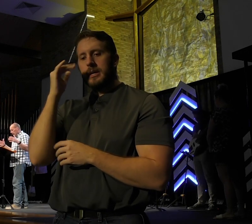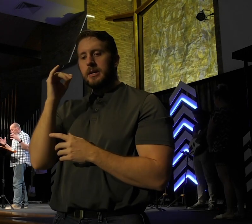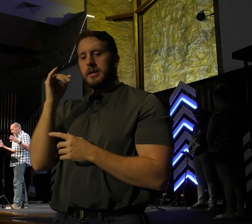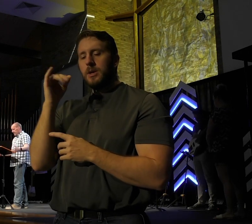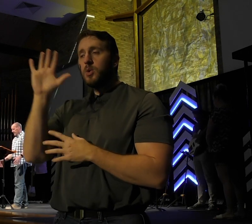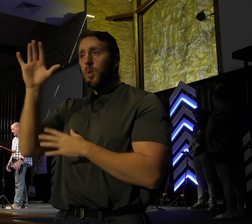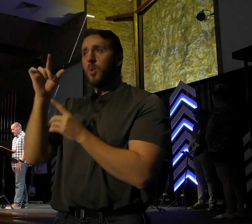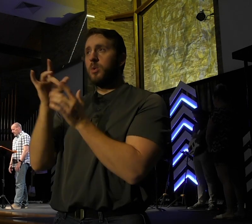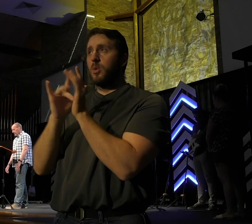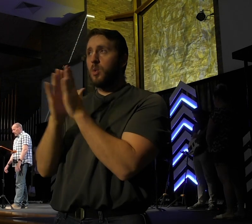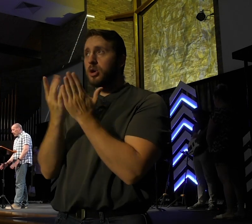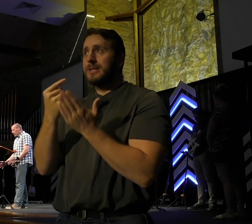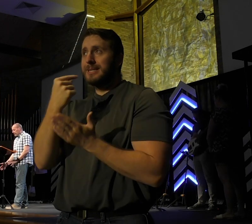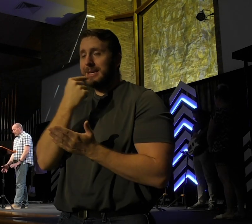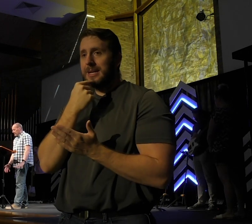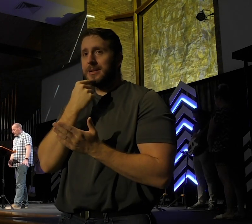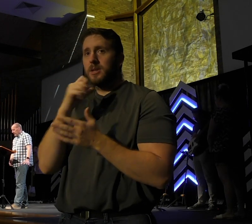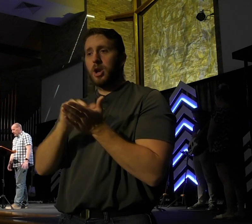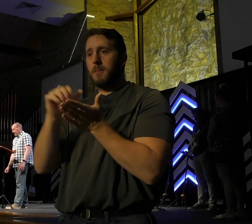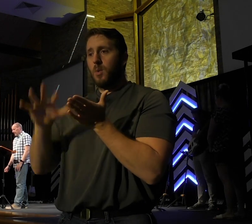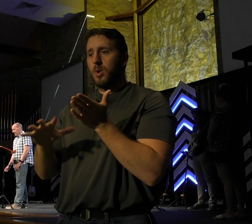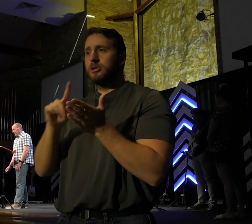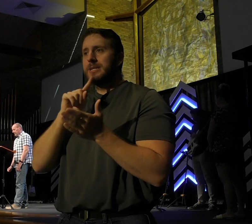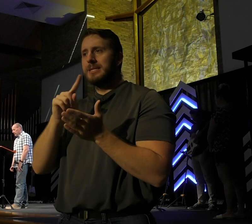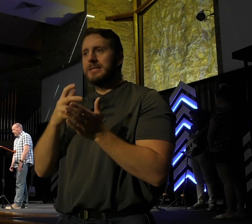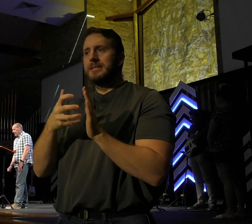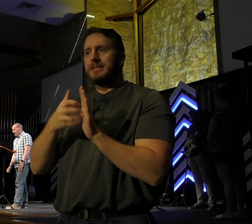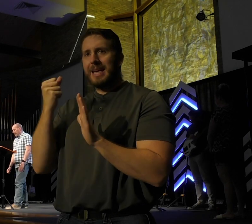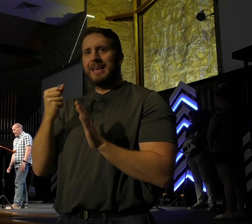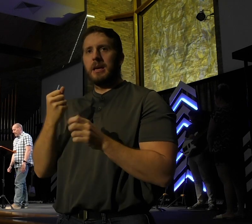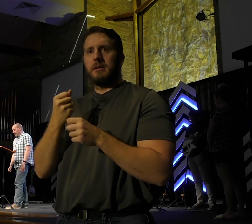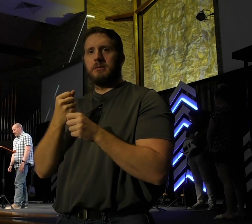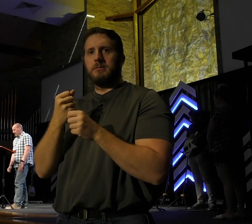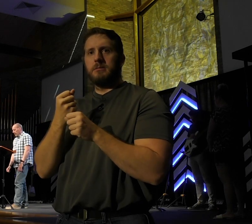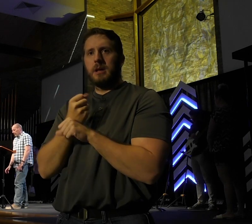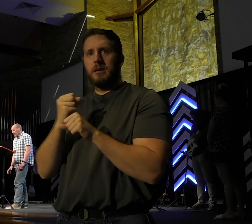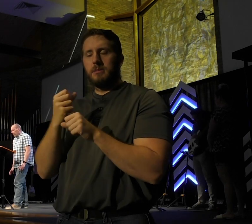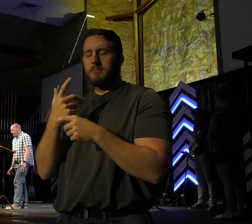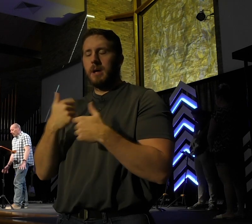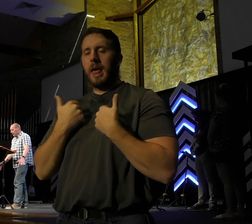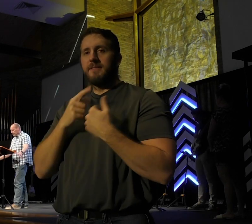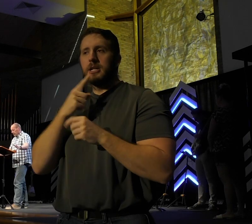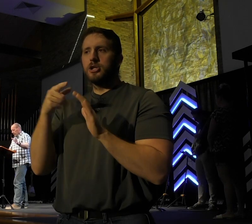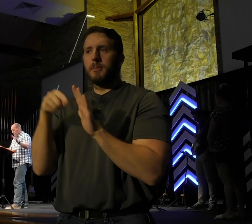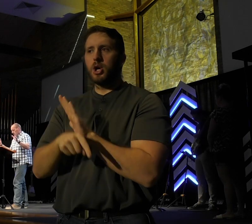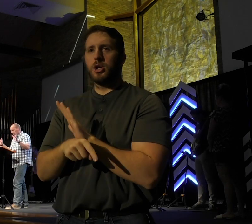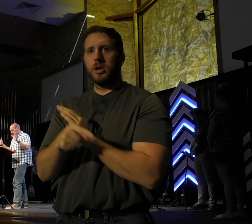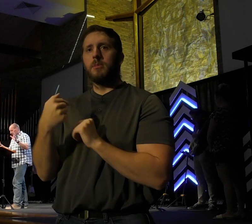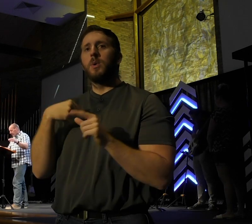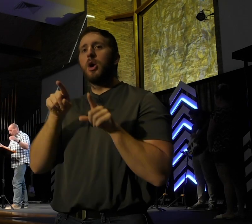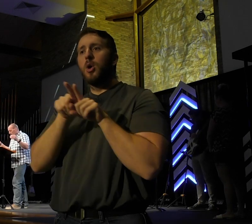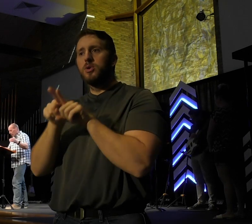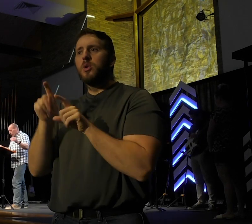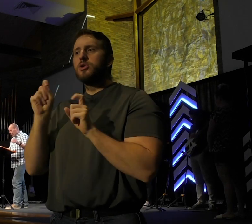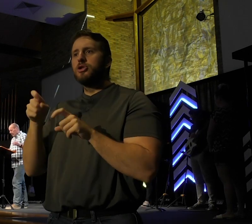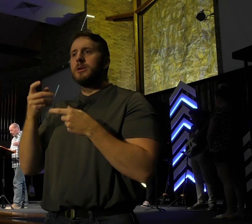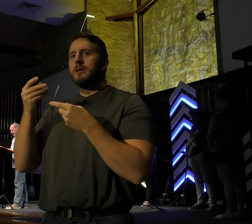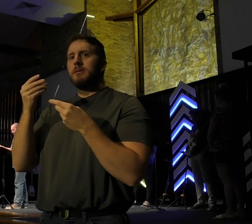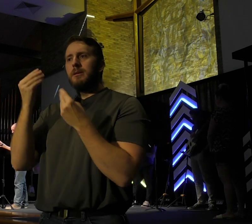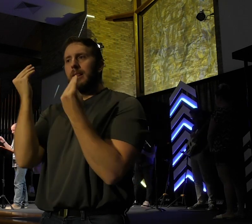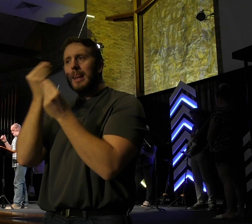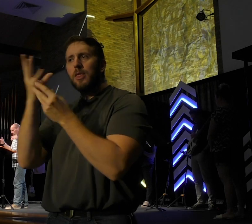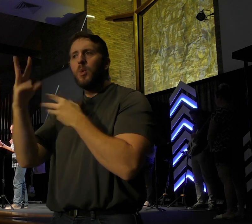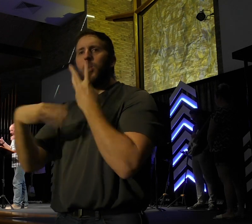that your word says that abortion is taking a life, it's murder. But we also should let the world